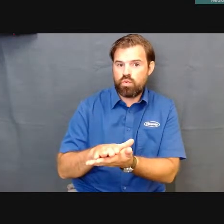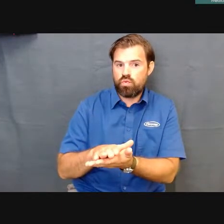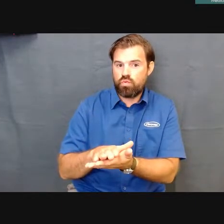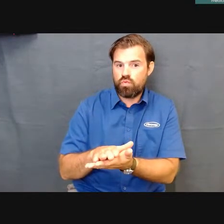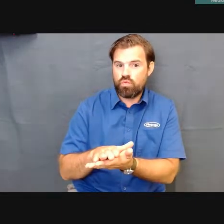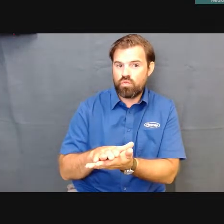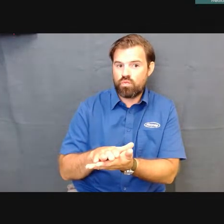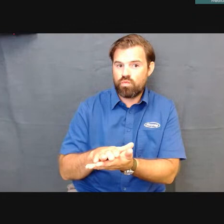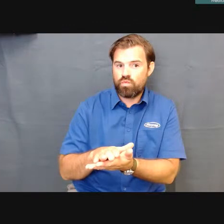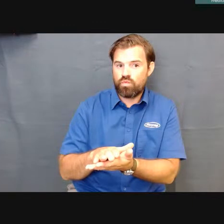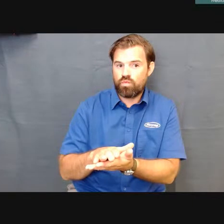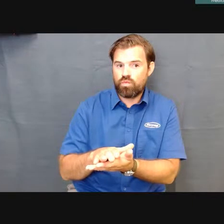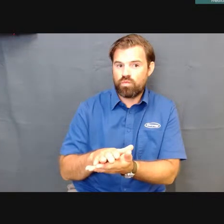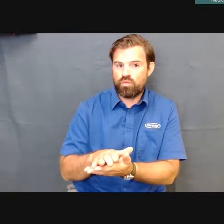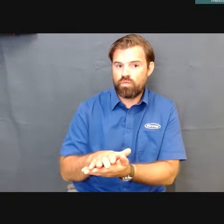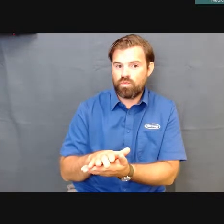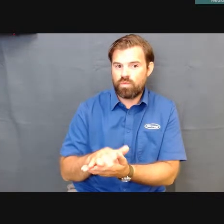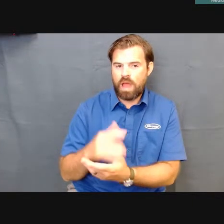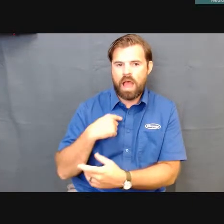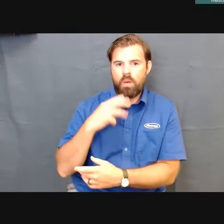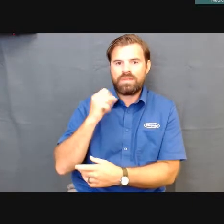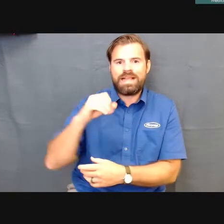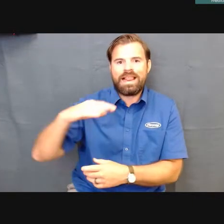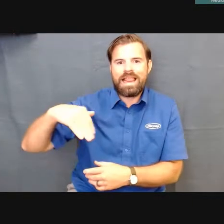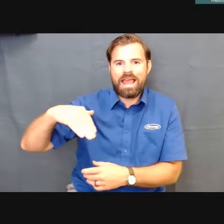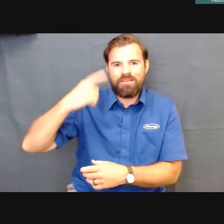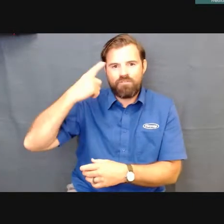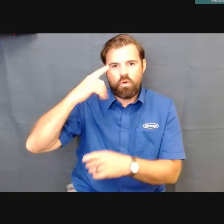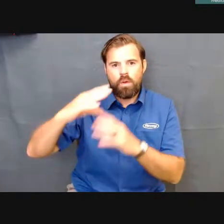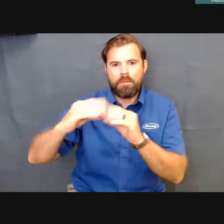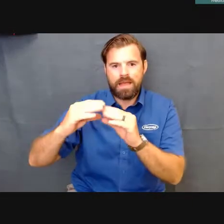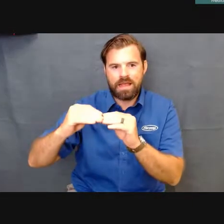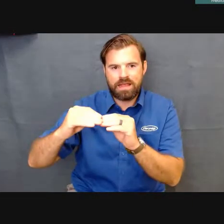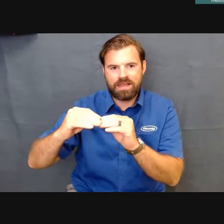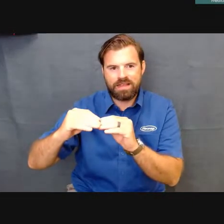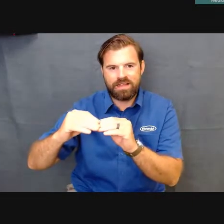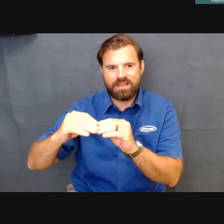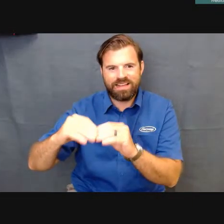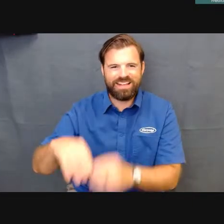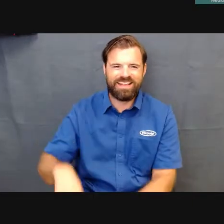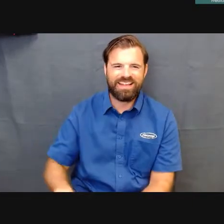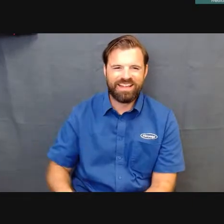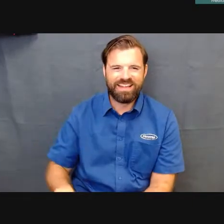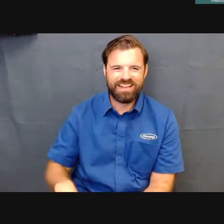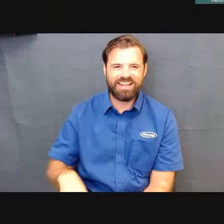was late for a meeting. That's annoying.